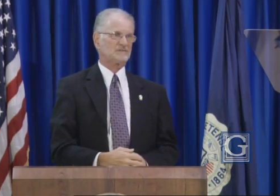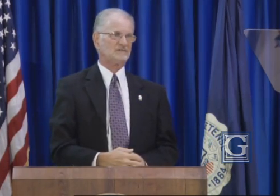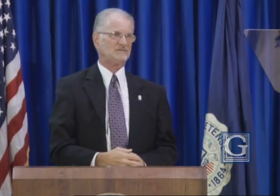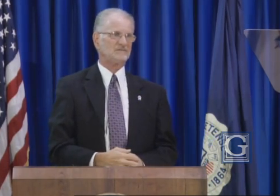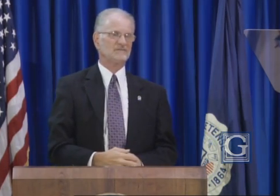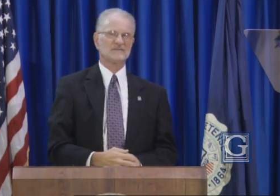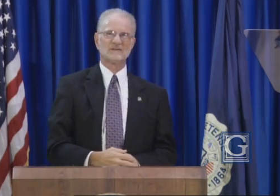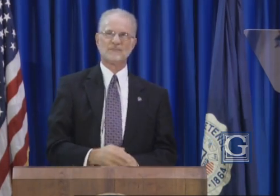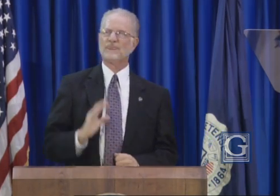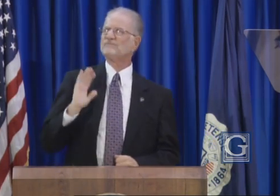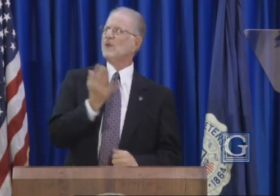of the future.